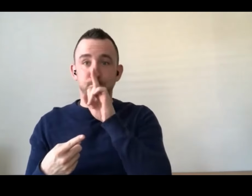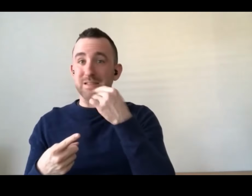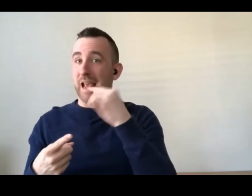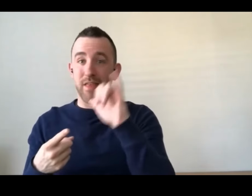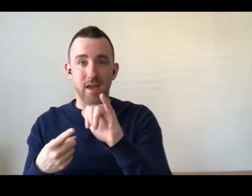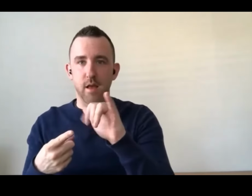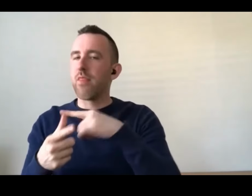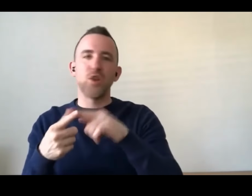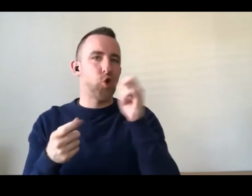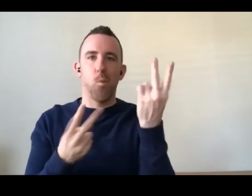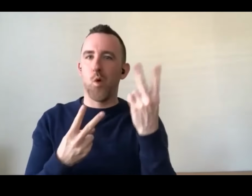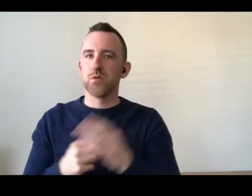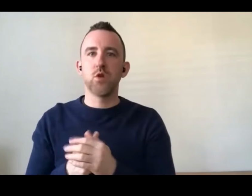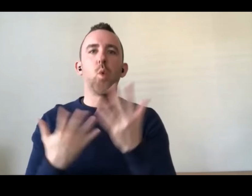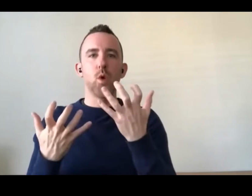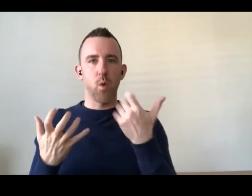people to